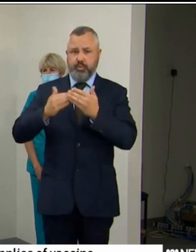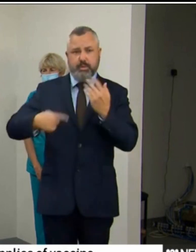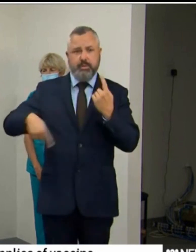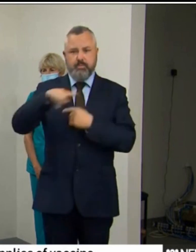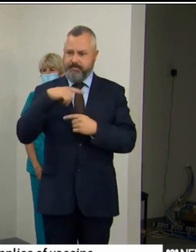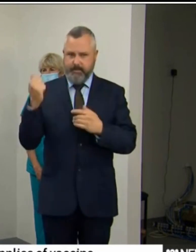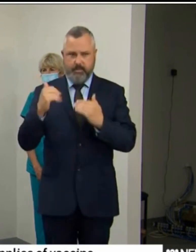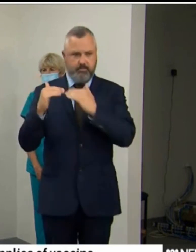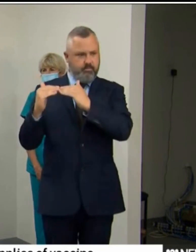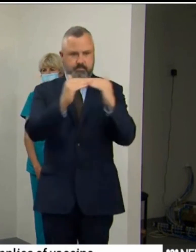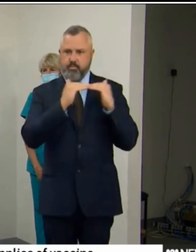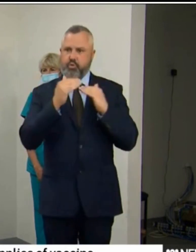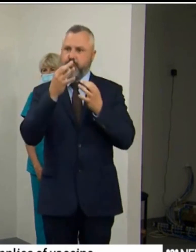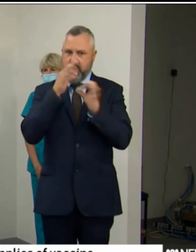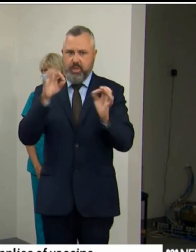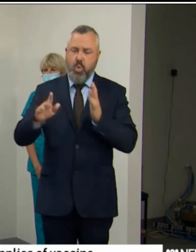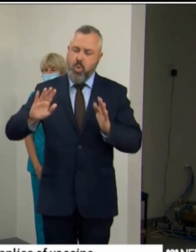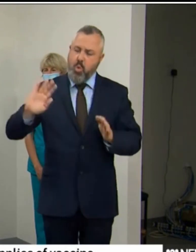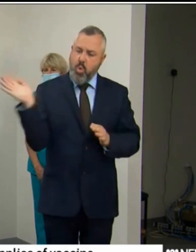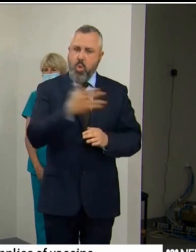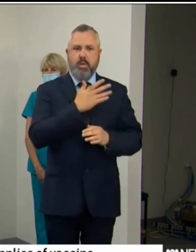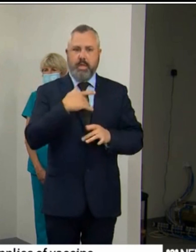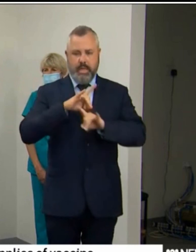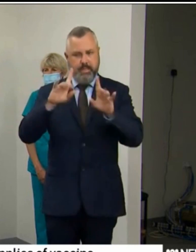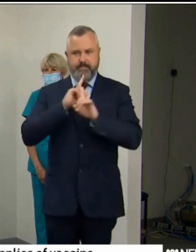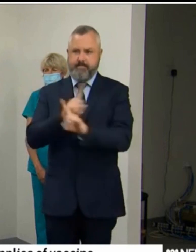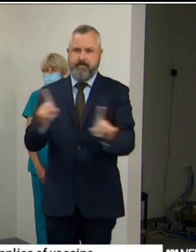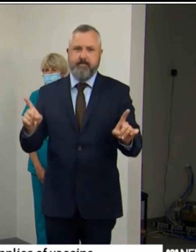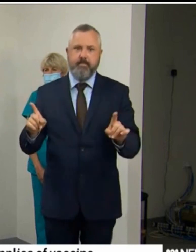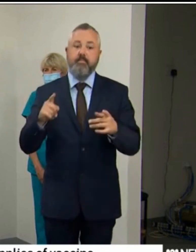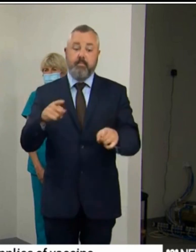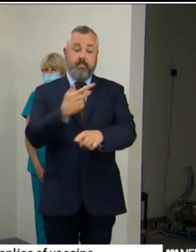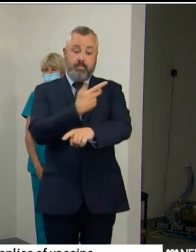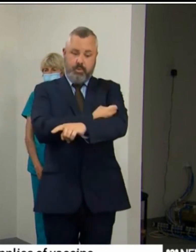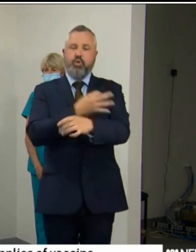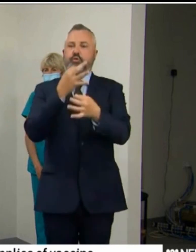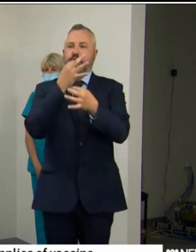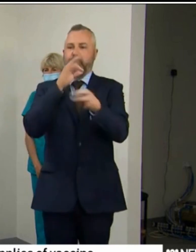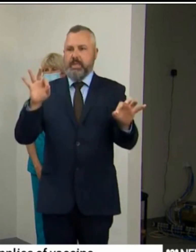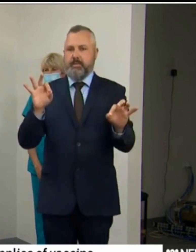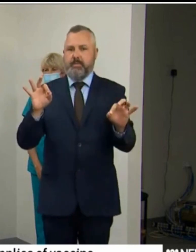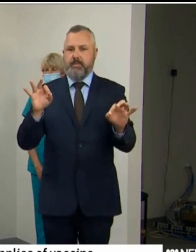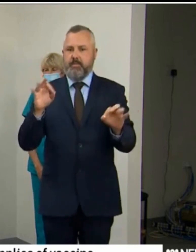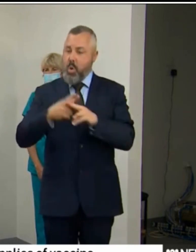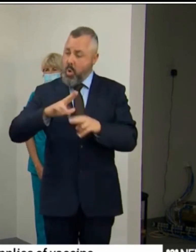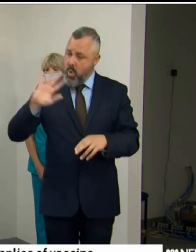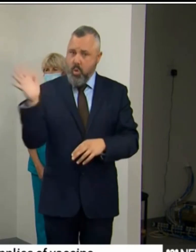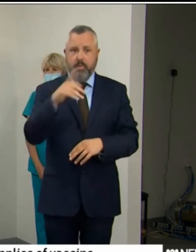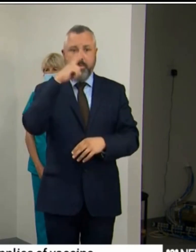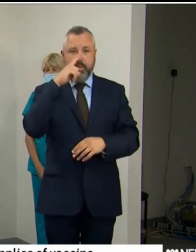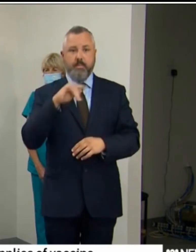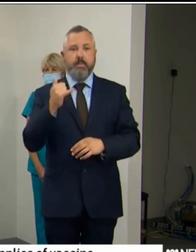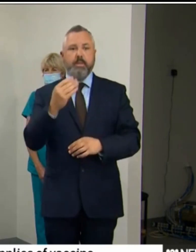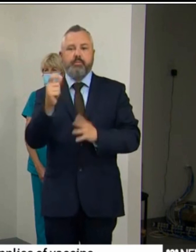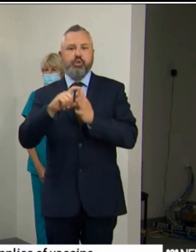clear that this is free, universally available. And there are some who wanted to charge the patients an arm and a